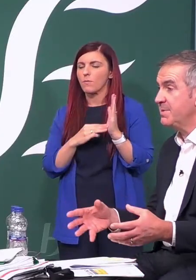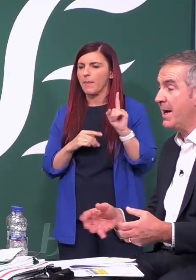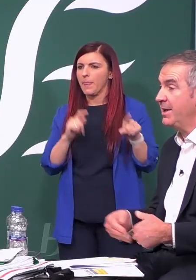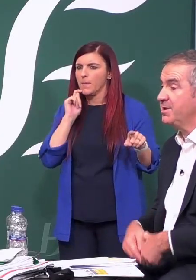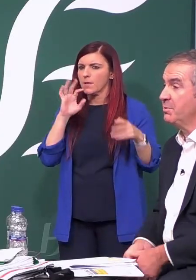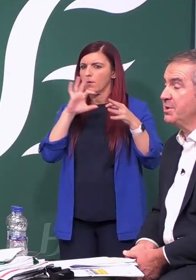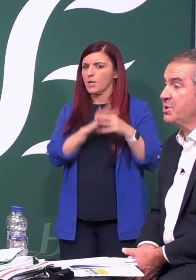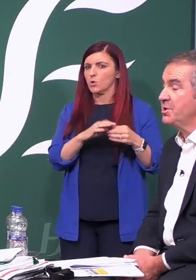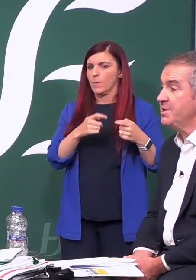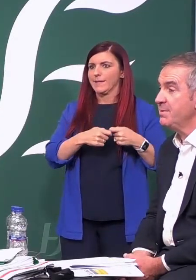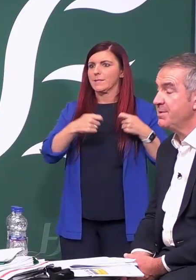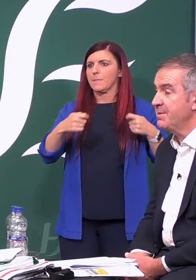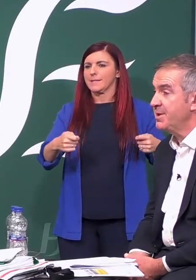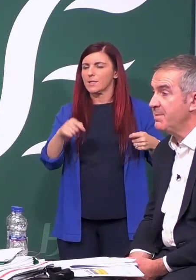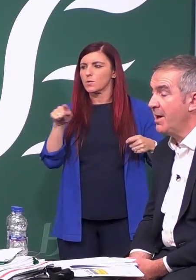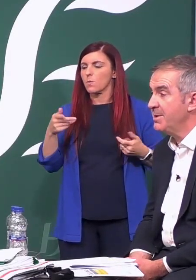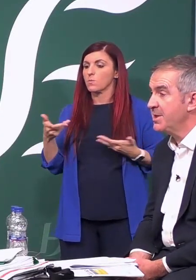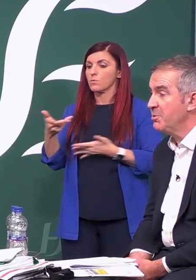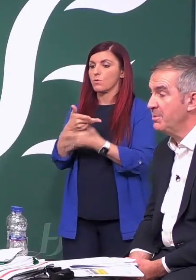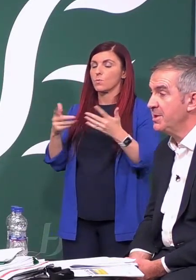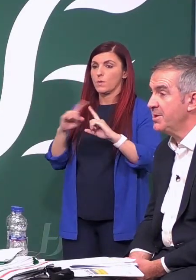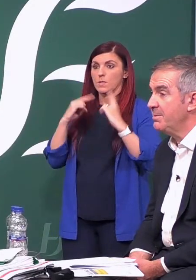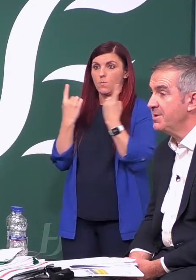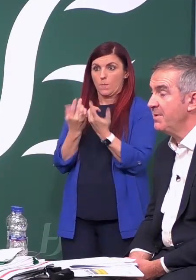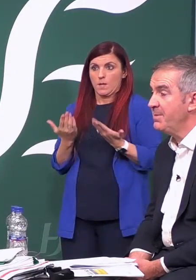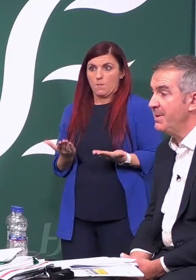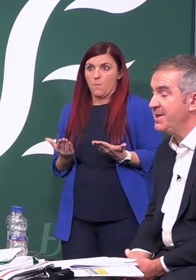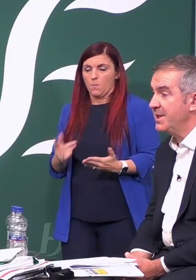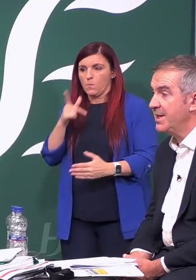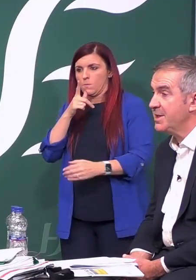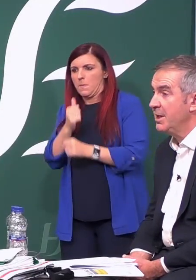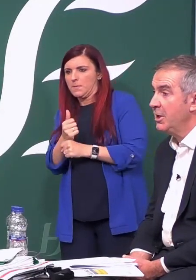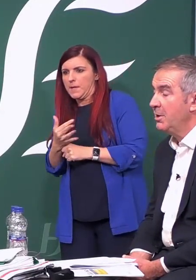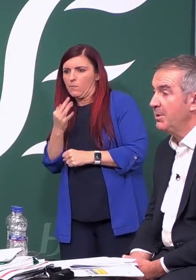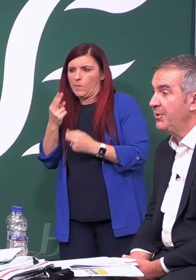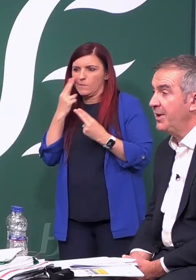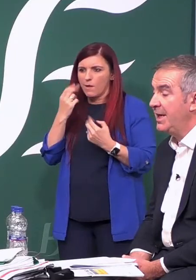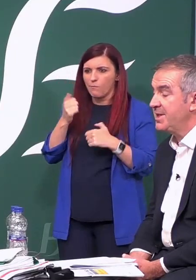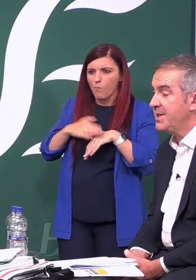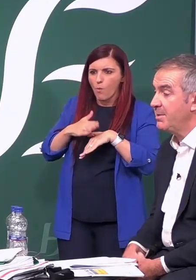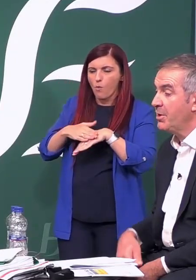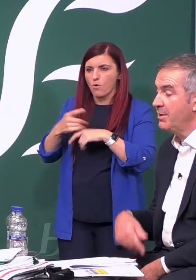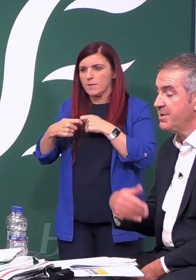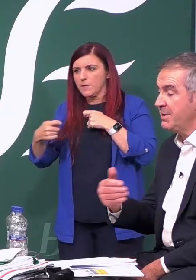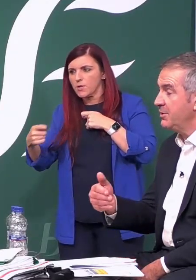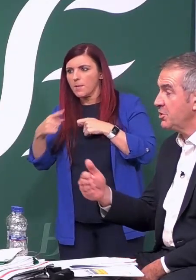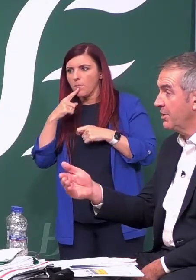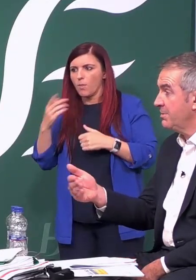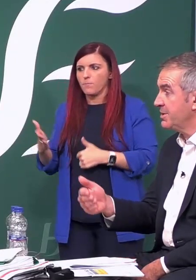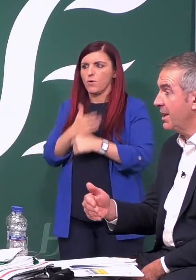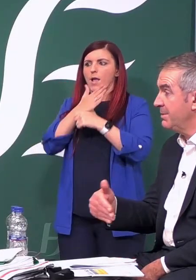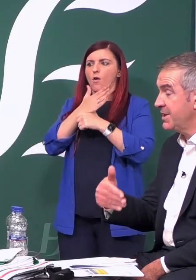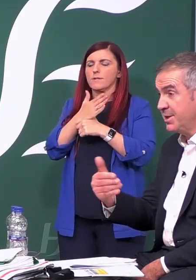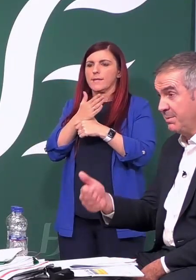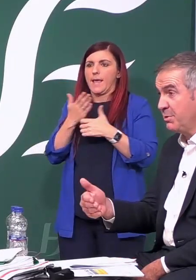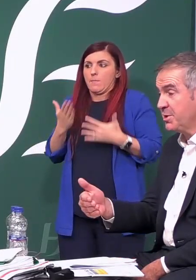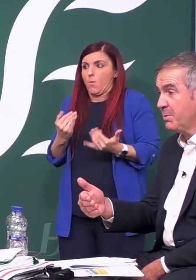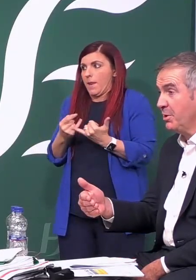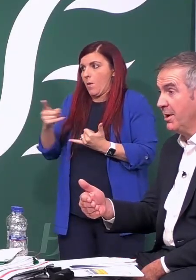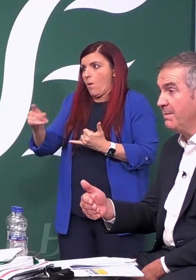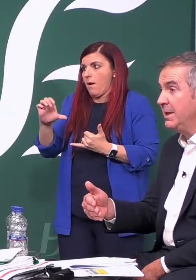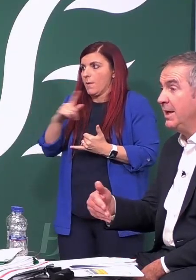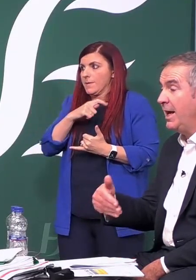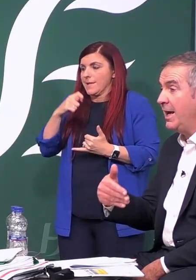relation to expanding it. So we're in discussions with the department at the moment in terms of implementing that. But as I say, the priority really in the short term, as Colin said, is the